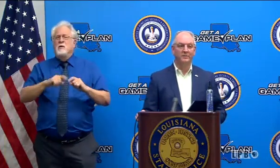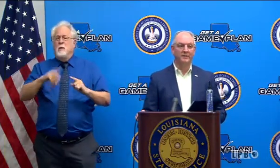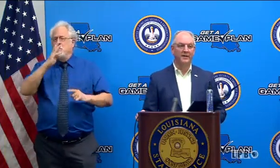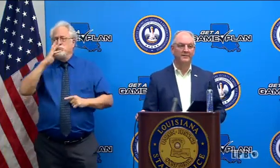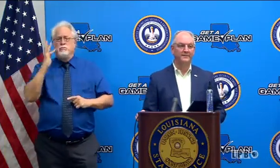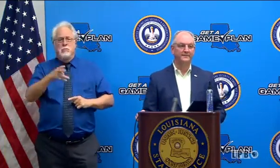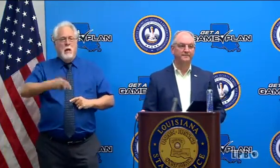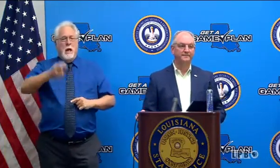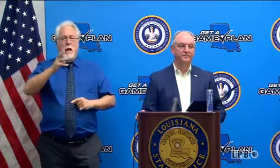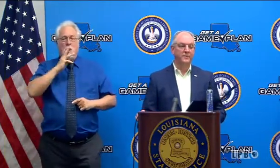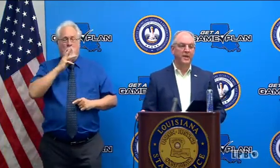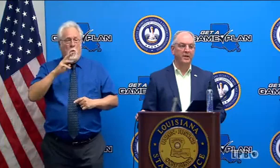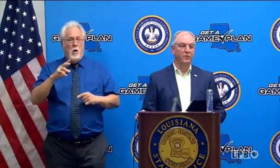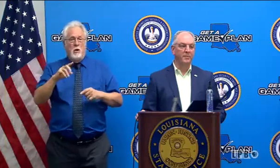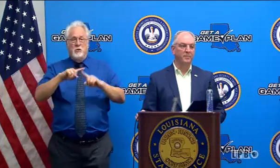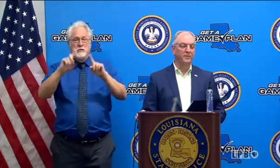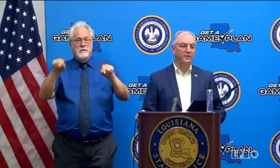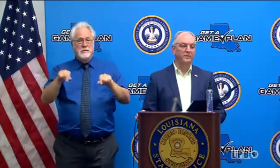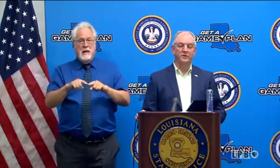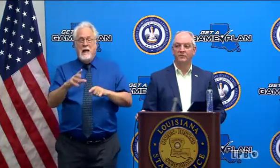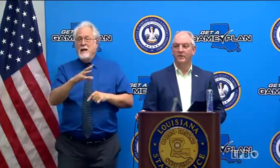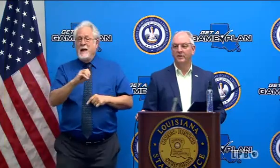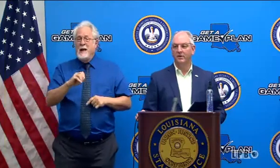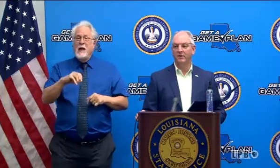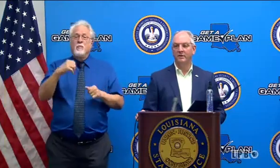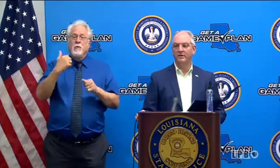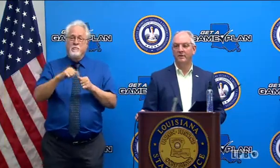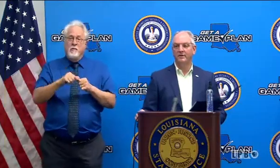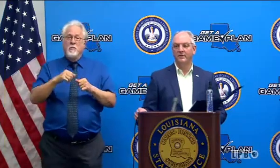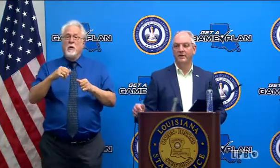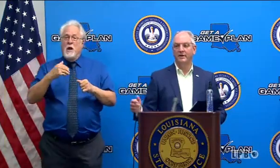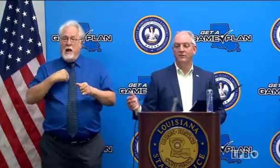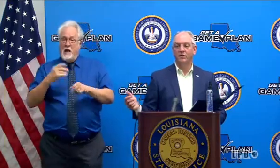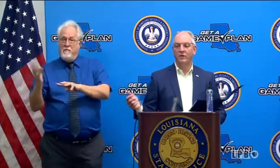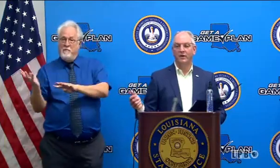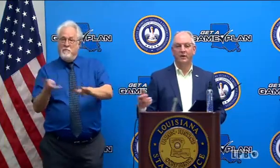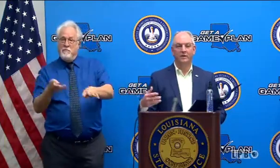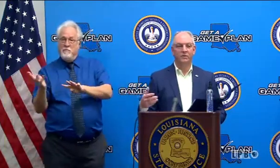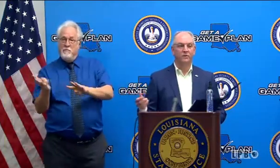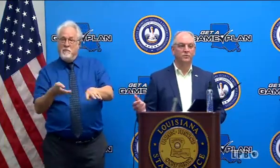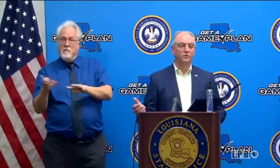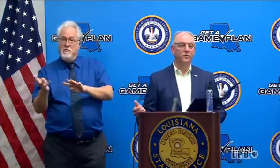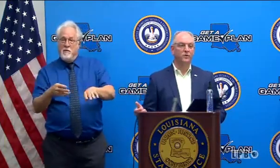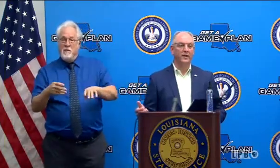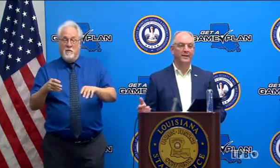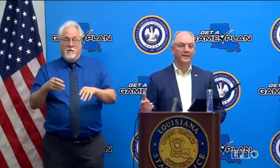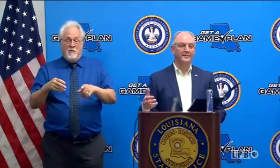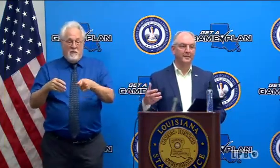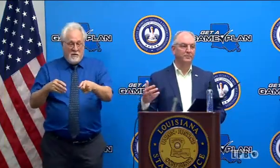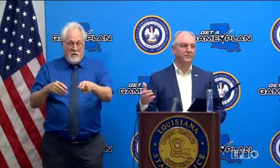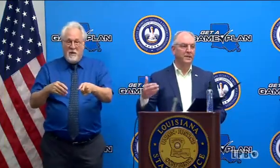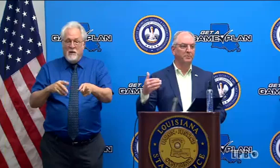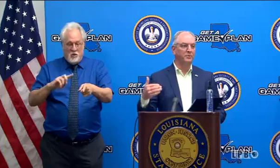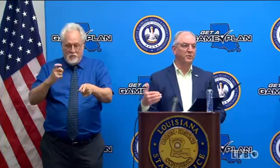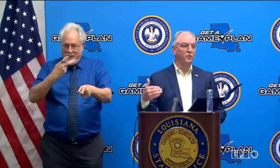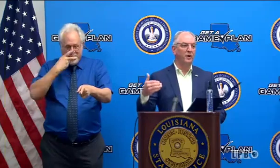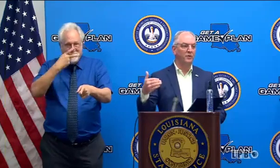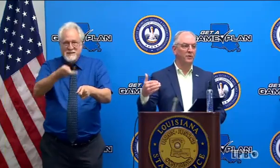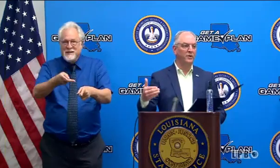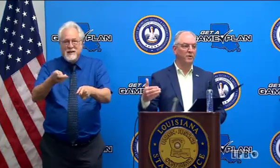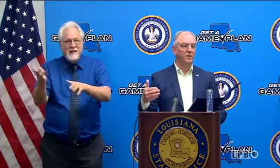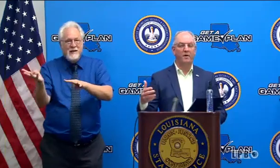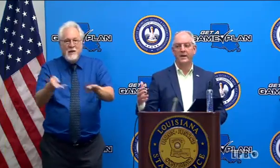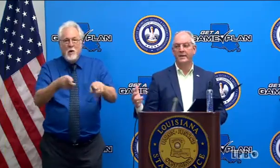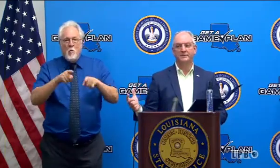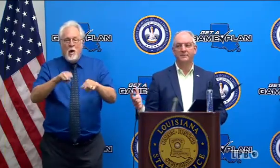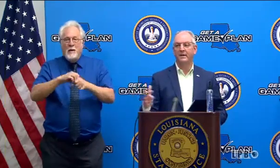high water signs. And remember that there's often a current flowing across the roadway that is imperceptible to you while